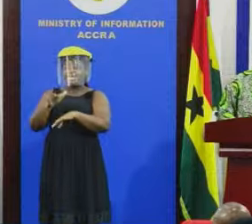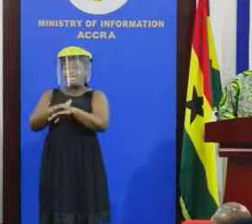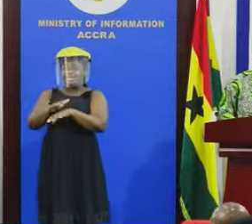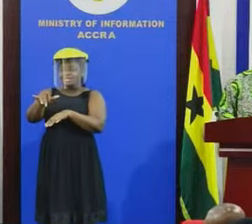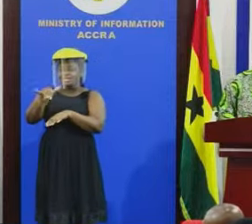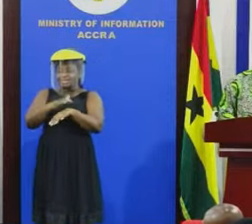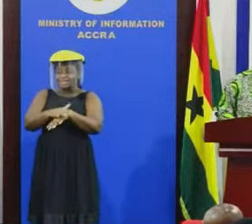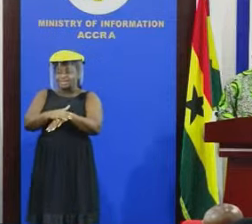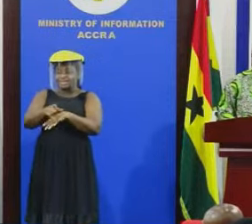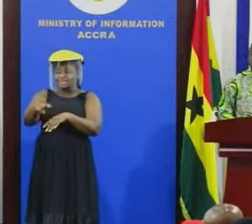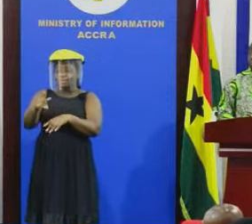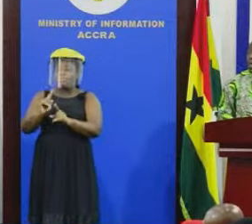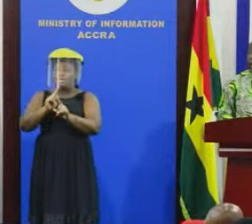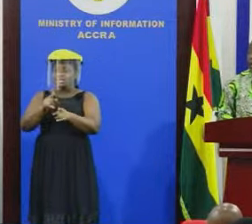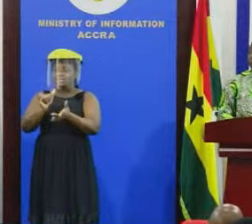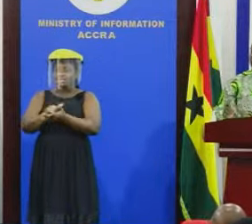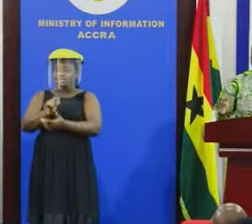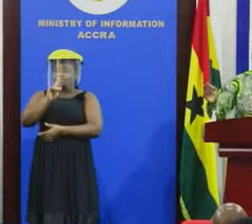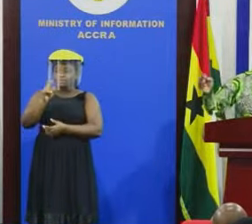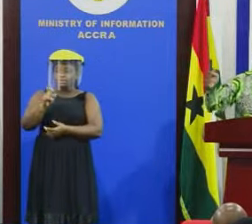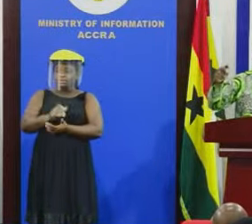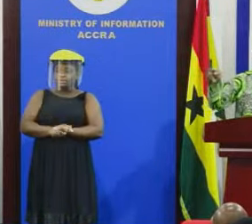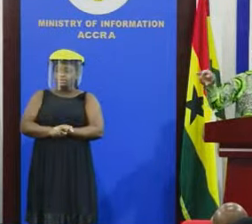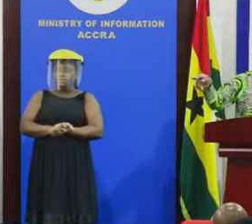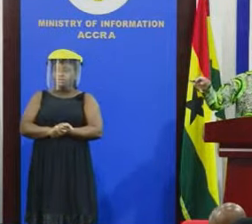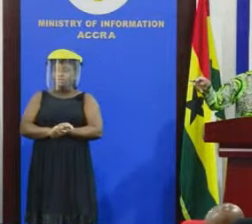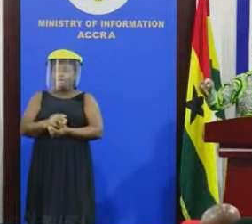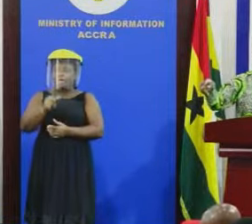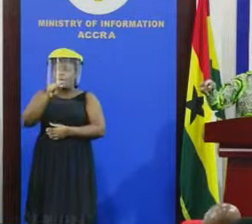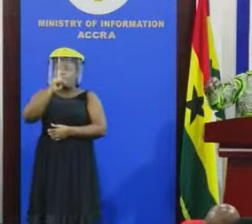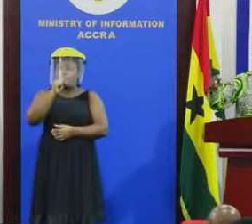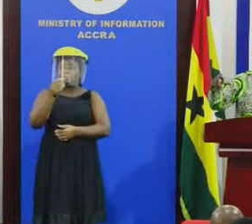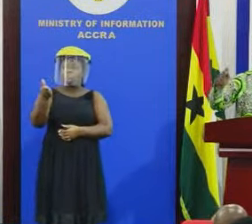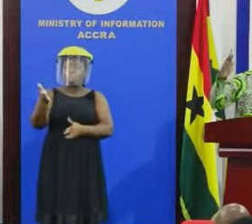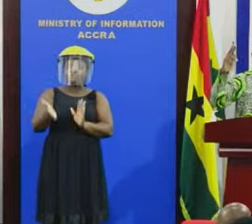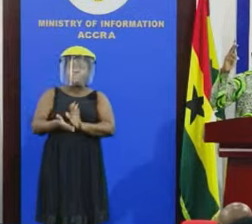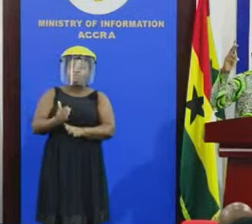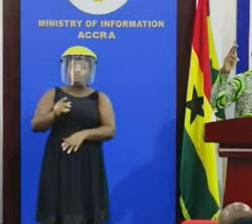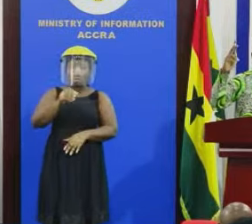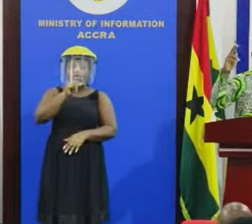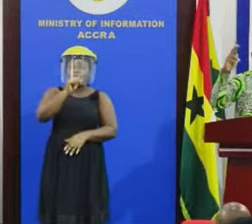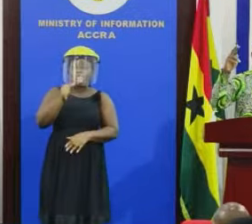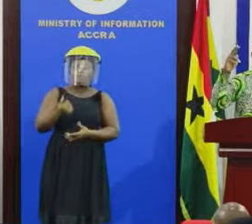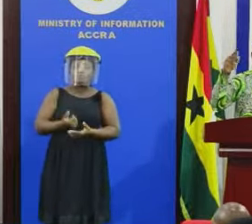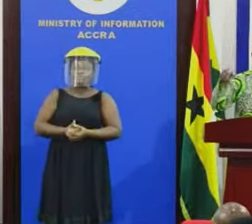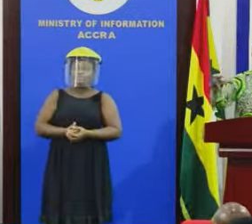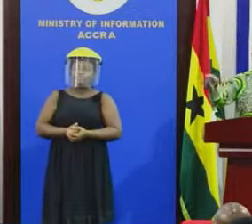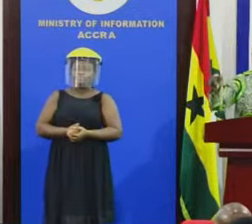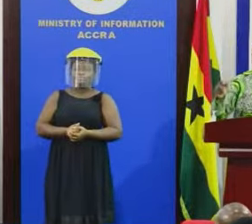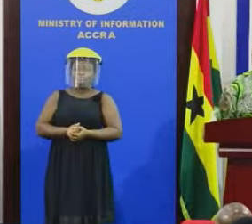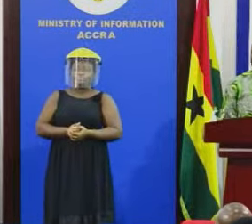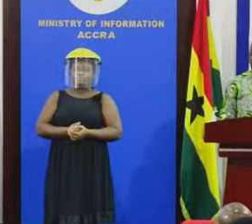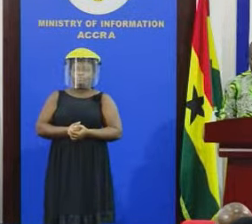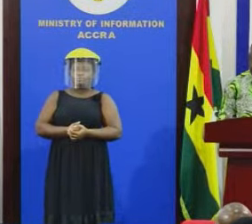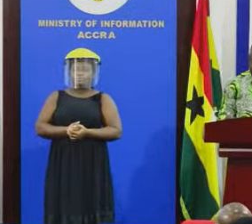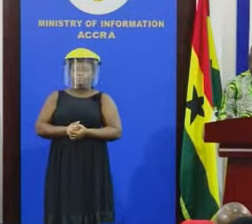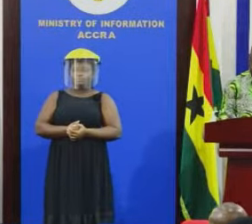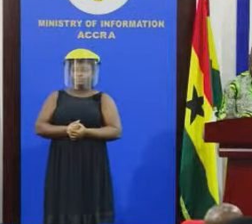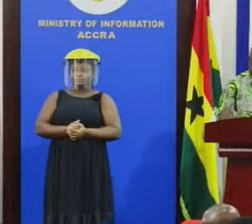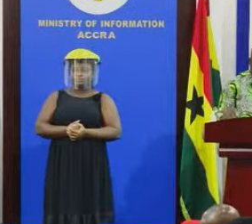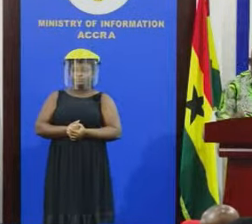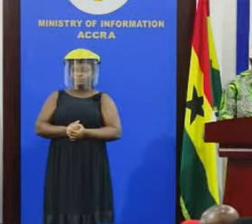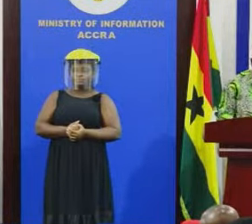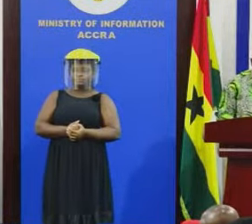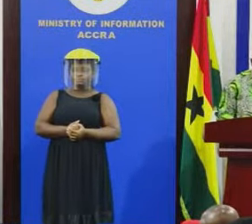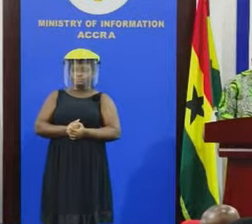his purview, and he will take care of that. Nana, where are you? Can we bring the microphone to Nana quickly? Where's the microphone? Let's bring it to Nana for a quick